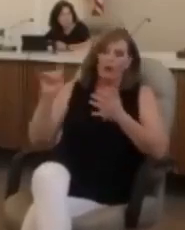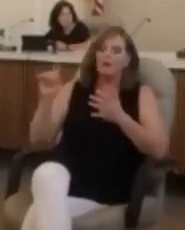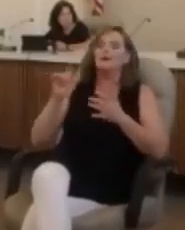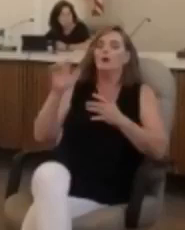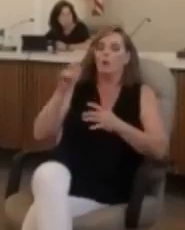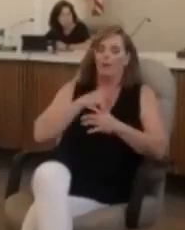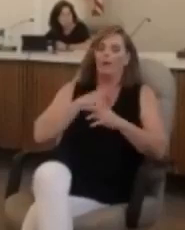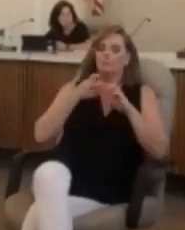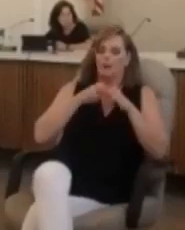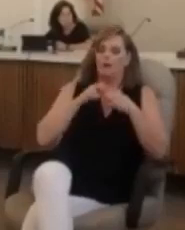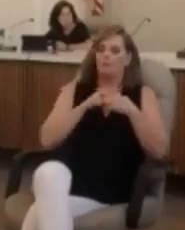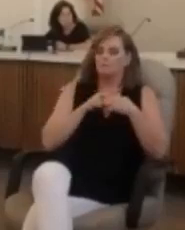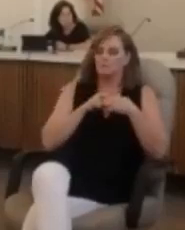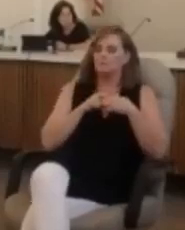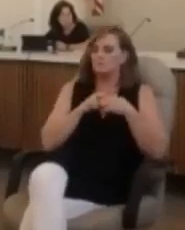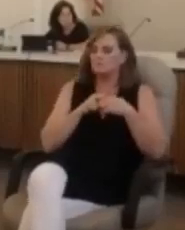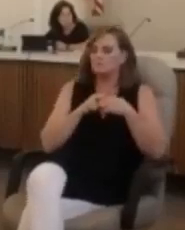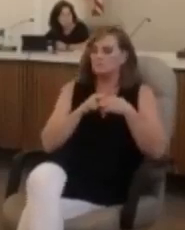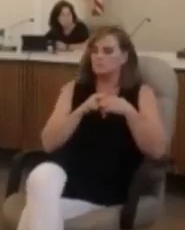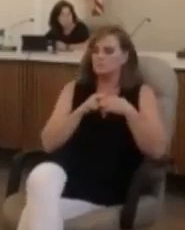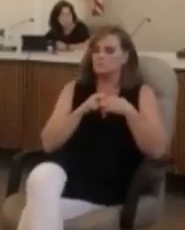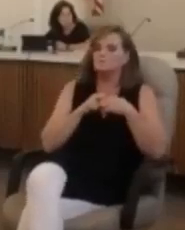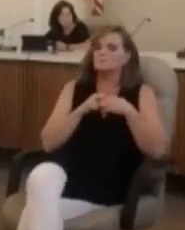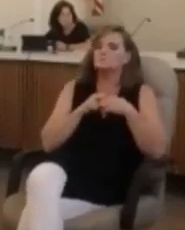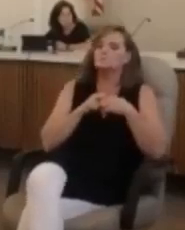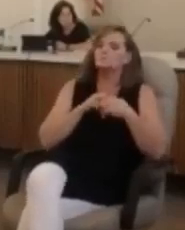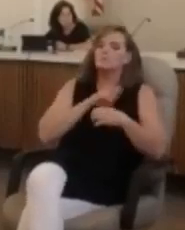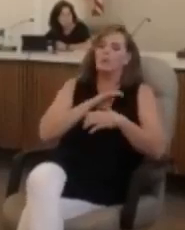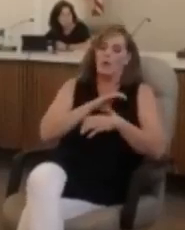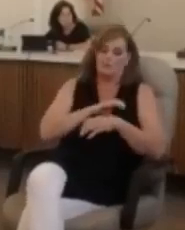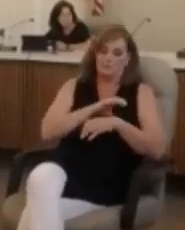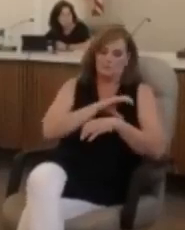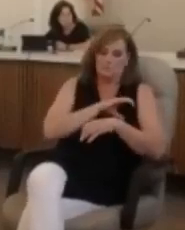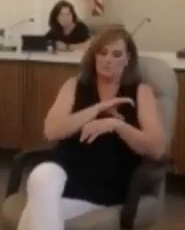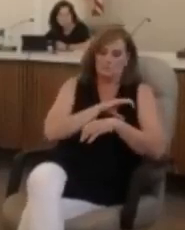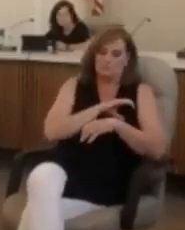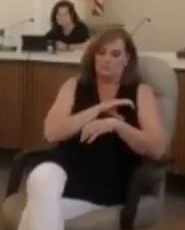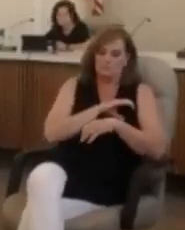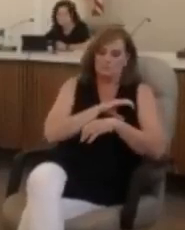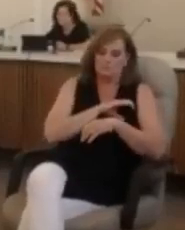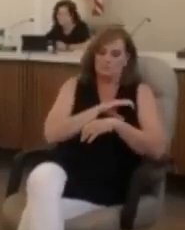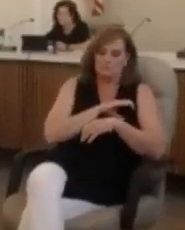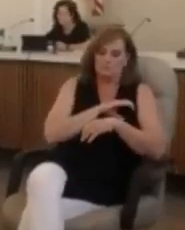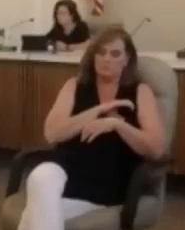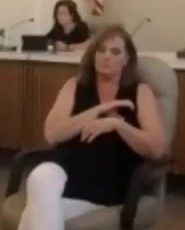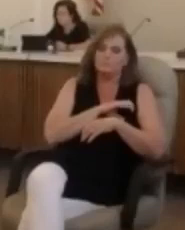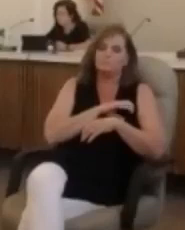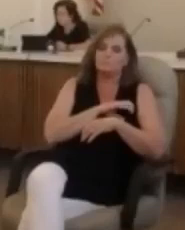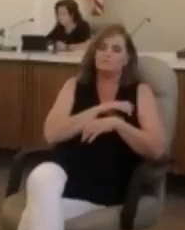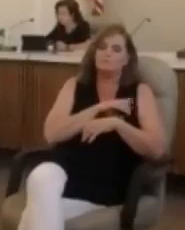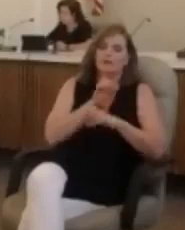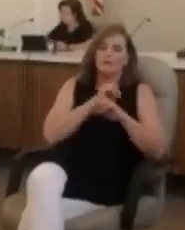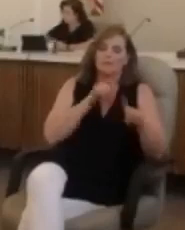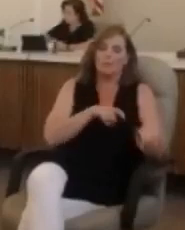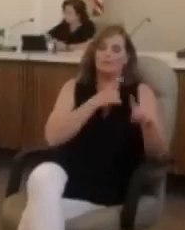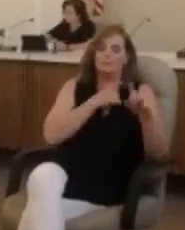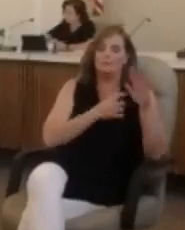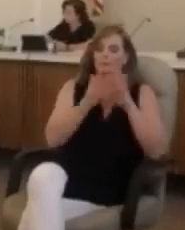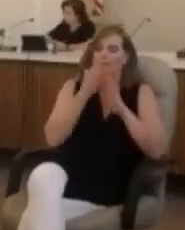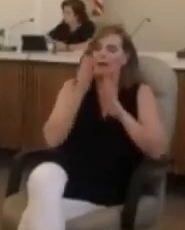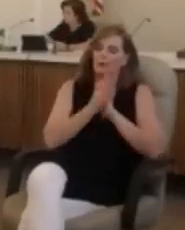where a Monroe County Sheriff was responding to a traffic stop,